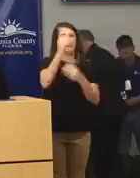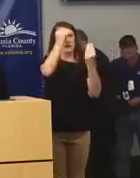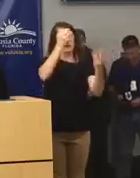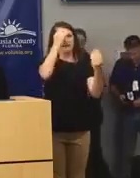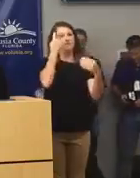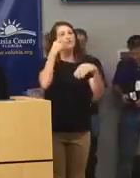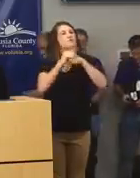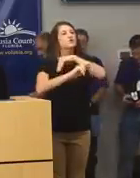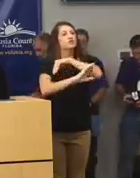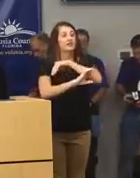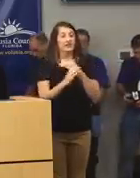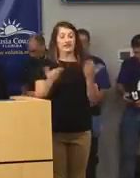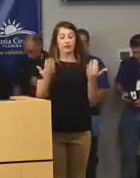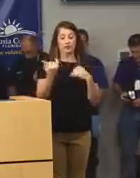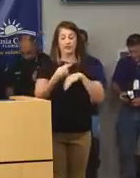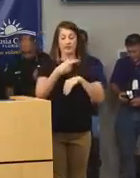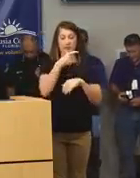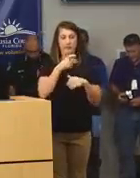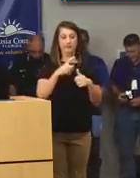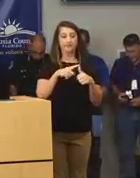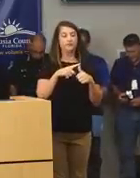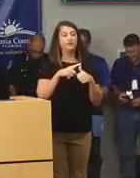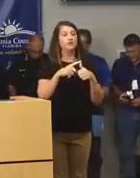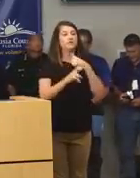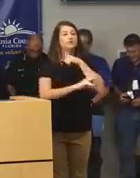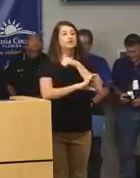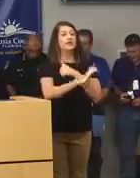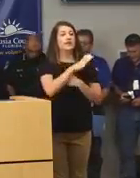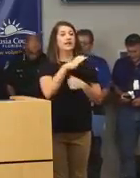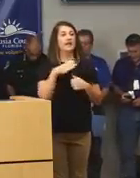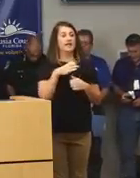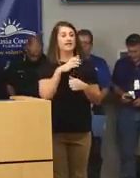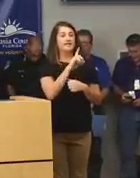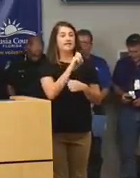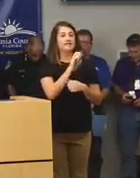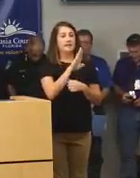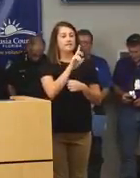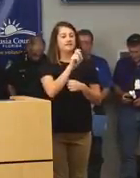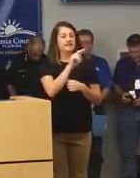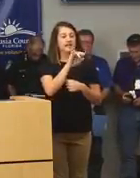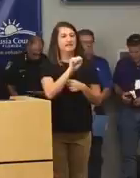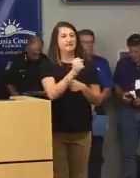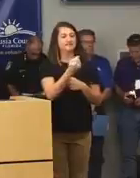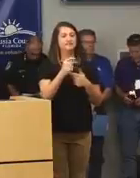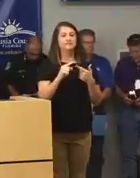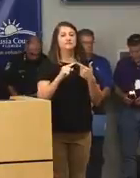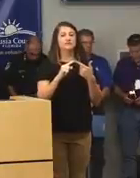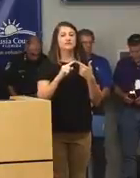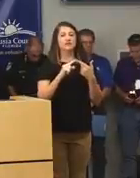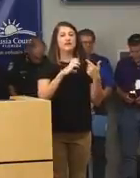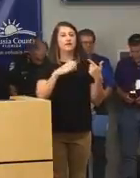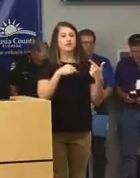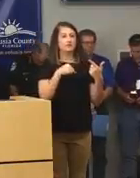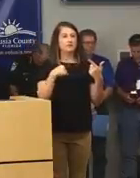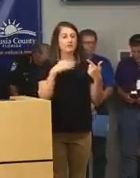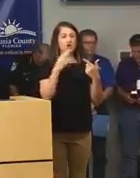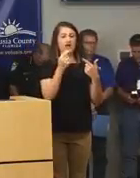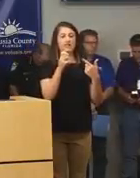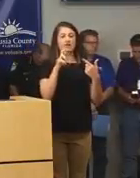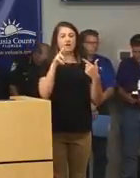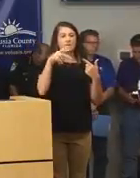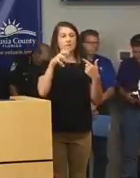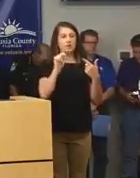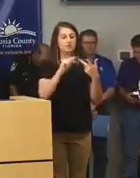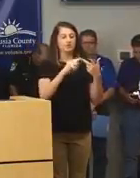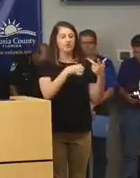County. With us today, Volusia County Council Vice Chair Deb Denny's, Volusia County Council Member Heather Post, Volusia